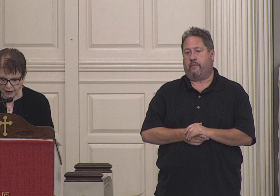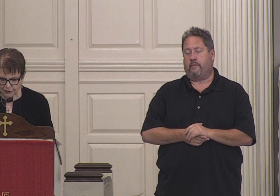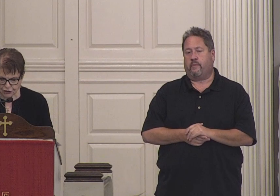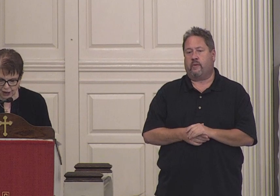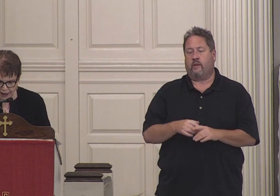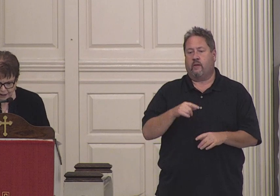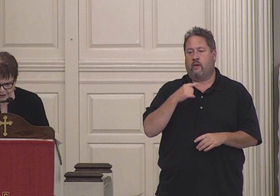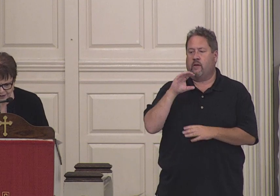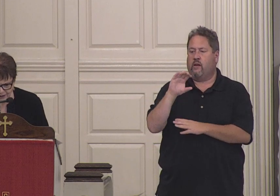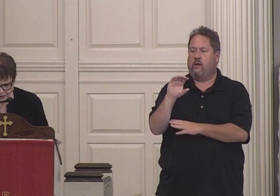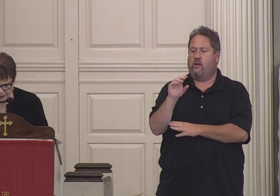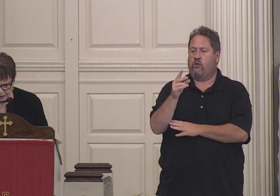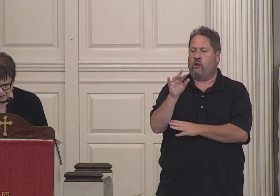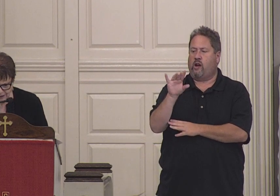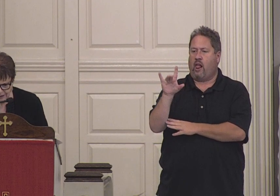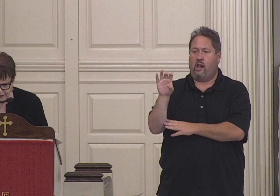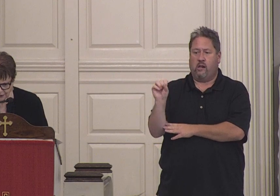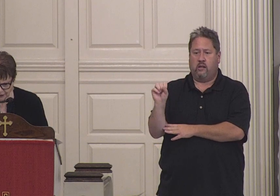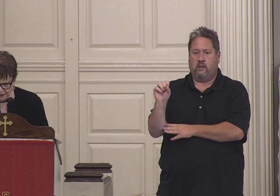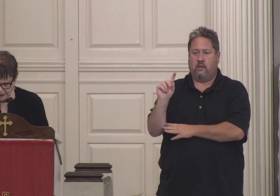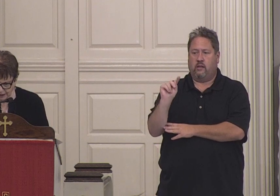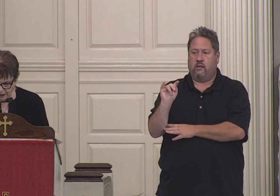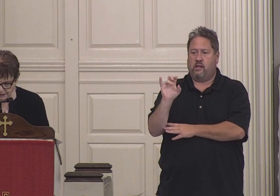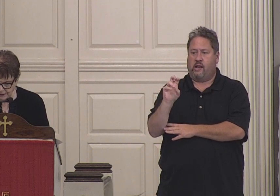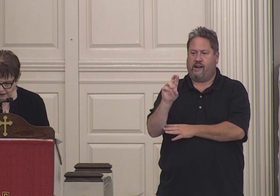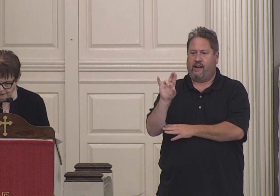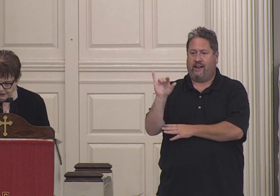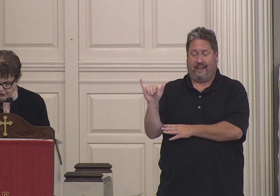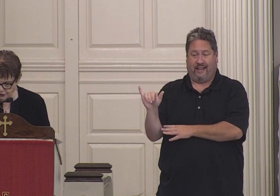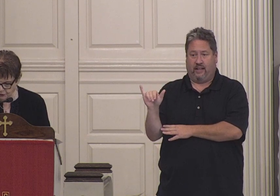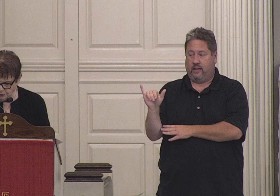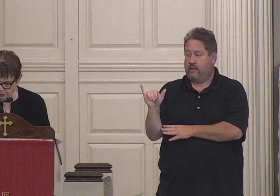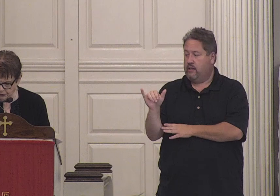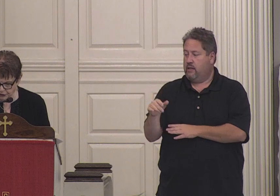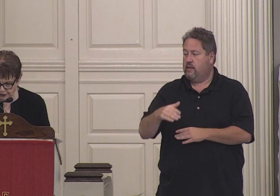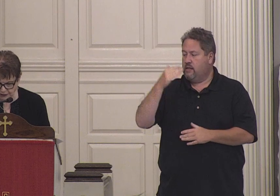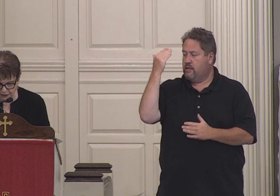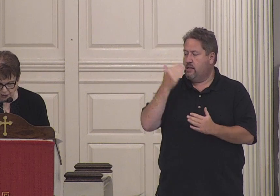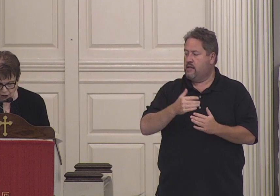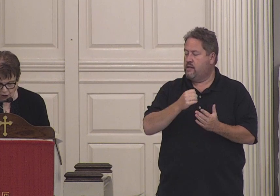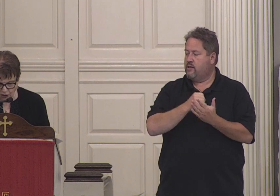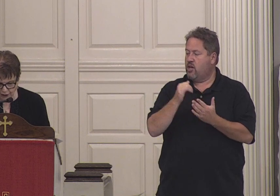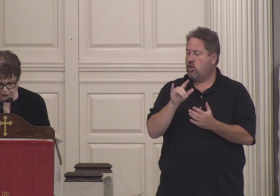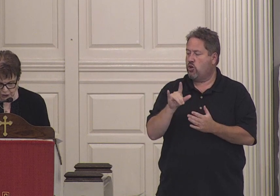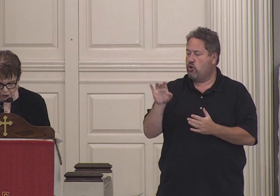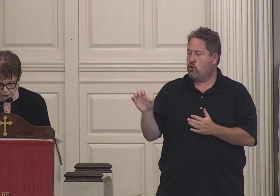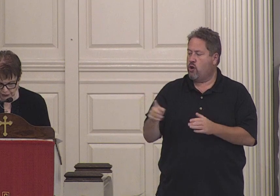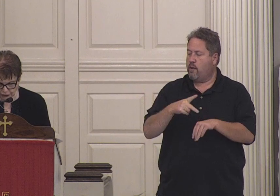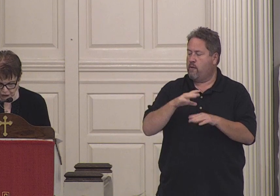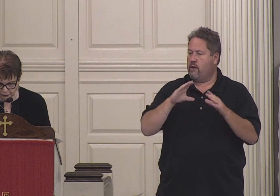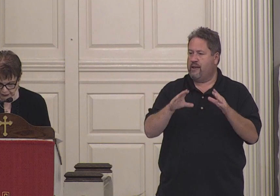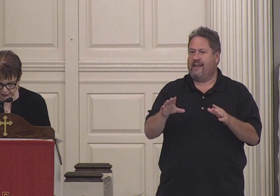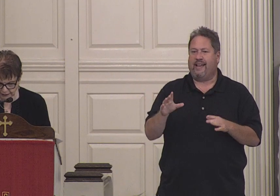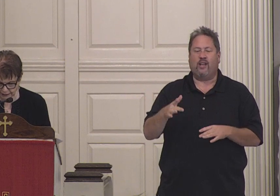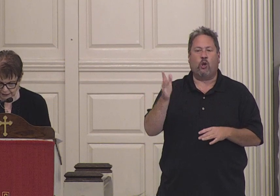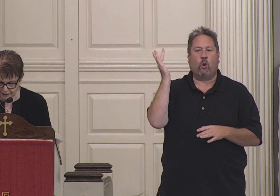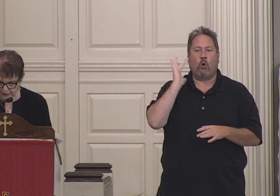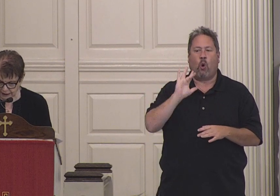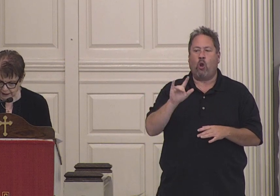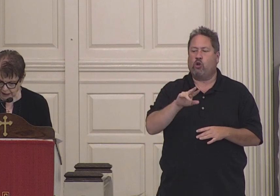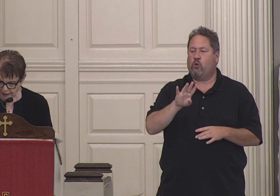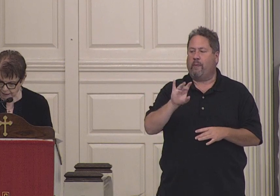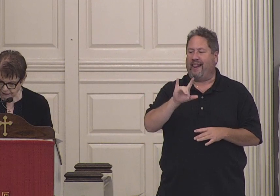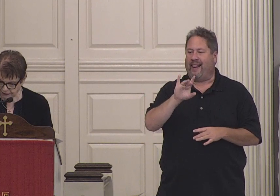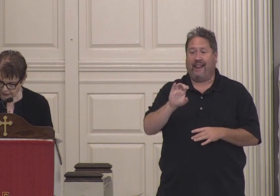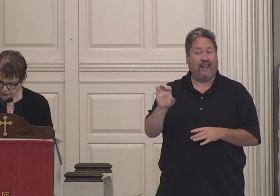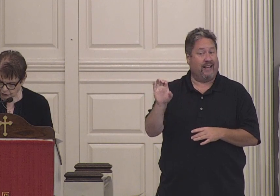For Father Charles Tierney, a son of St. Jude's parishioners, on his golden jubilee, that